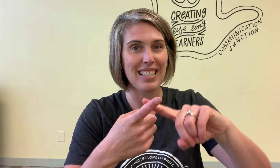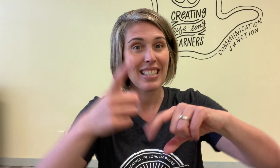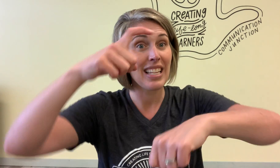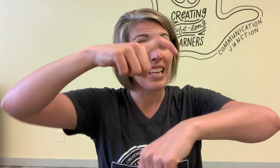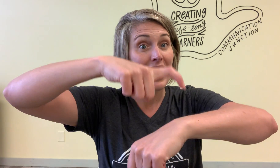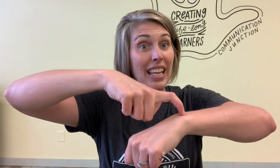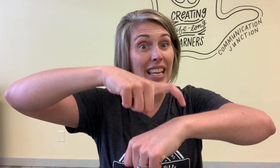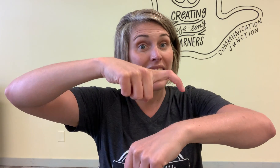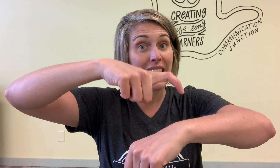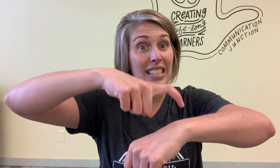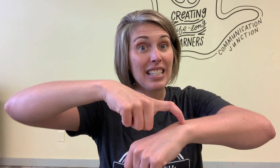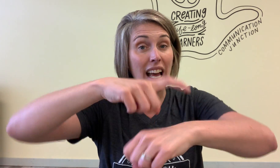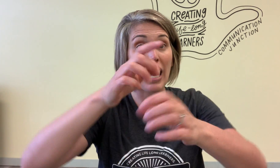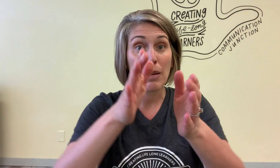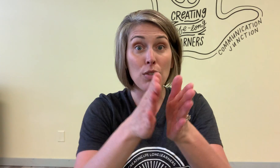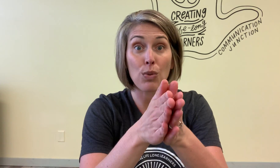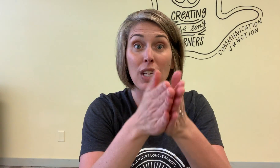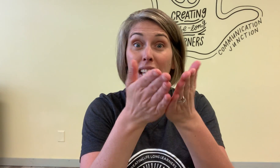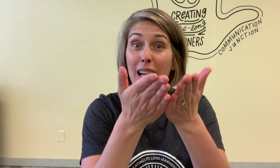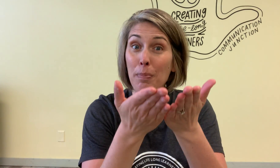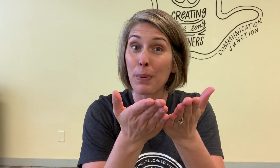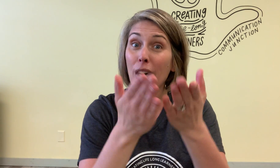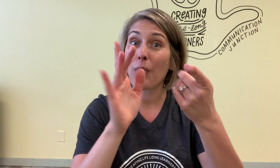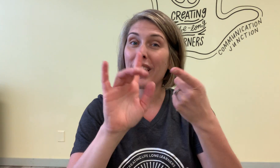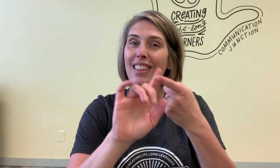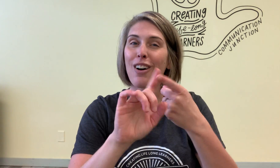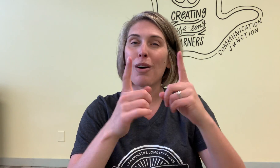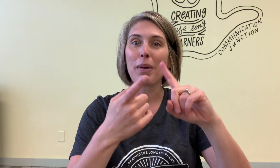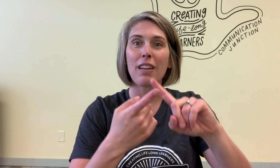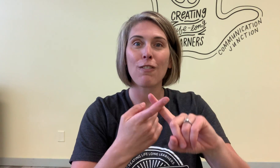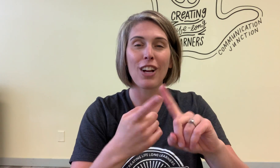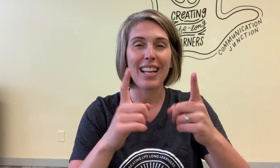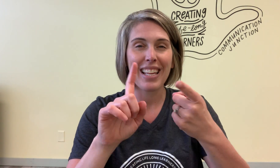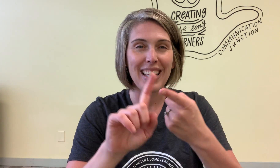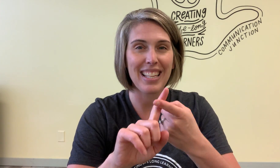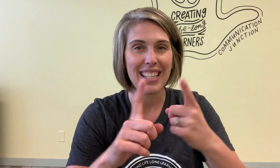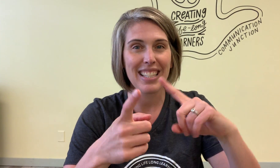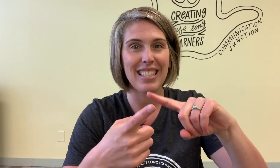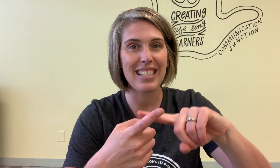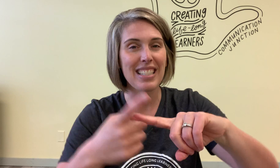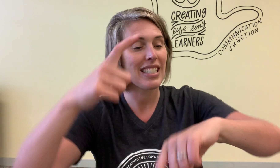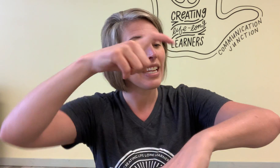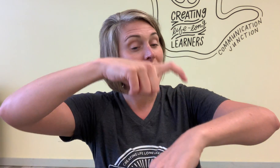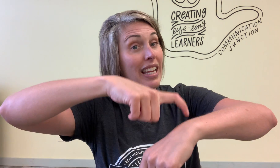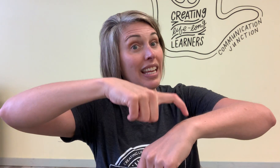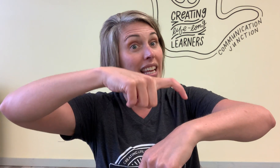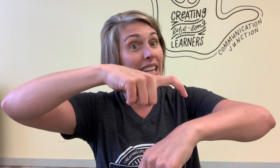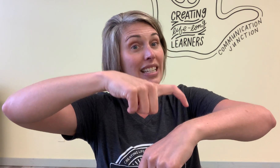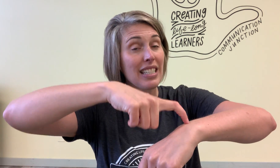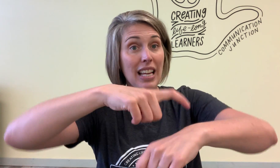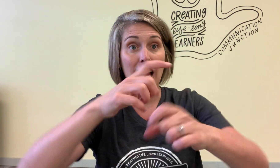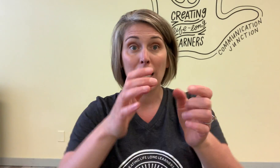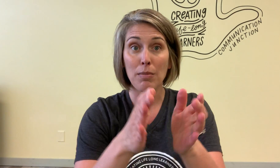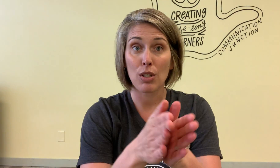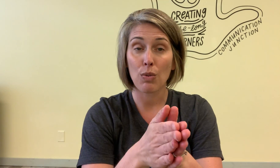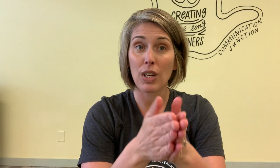friends. It is time to read a book with all my friends. It is time to read